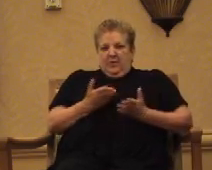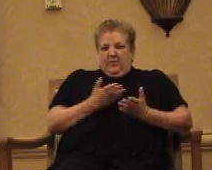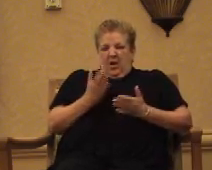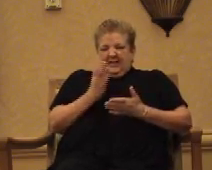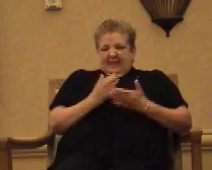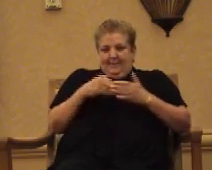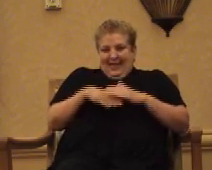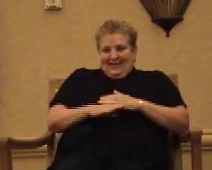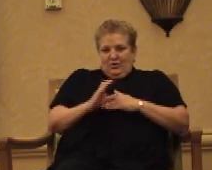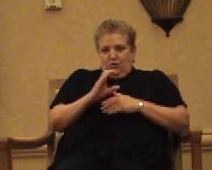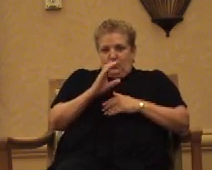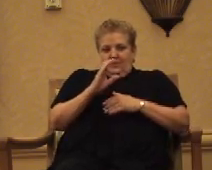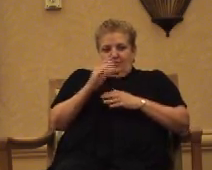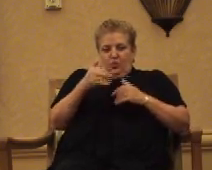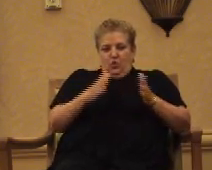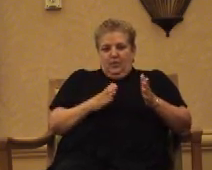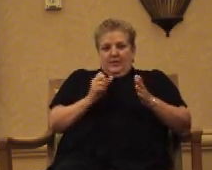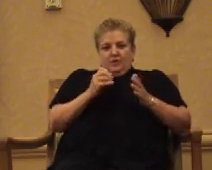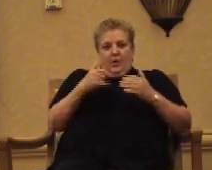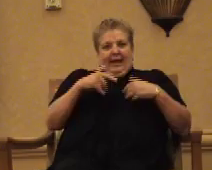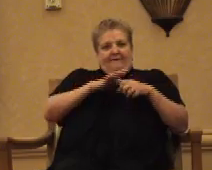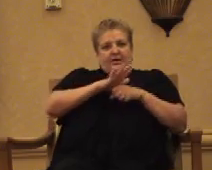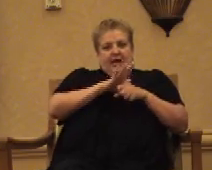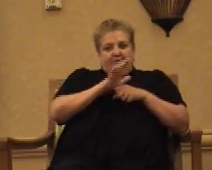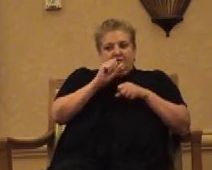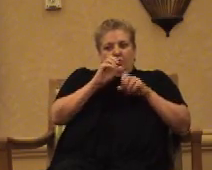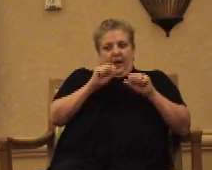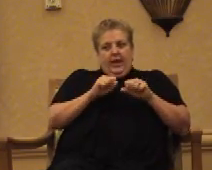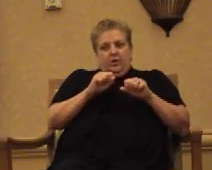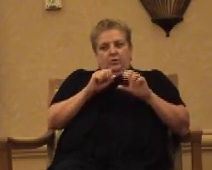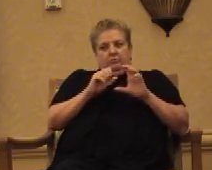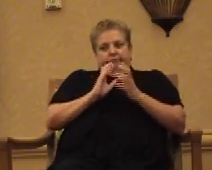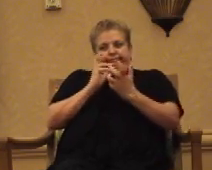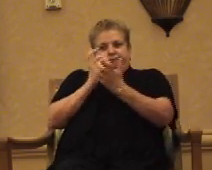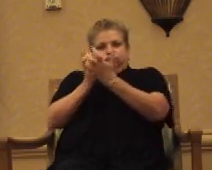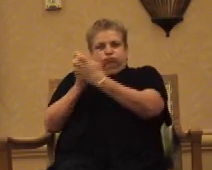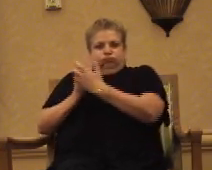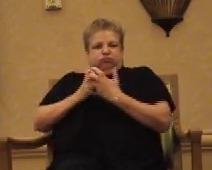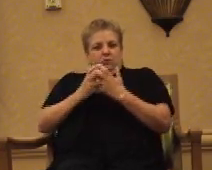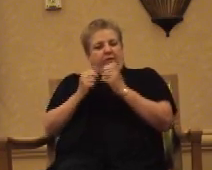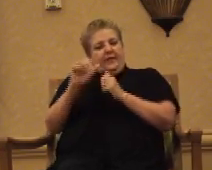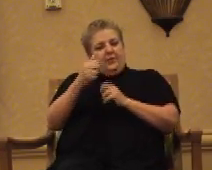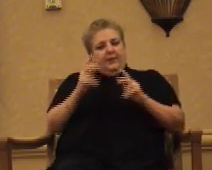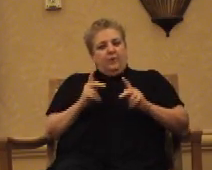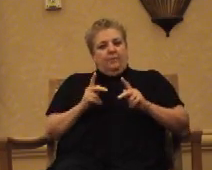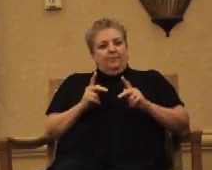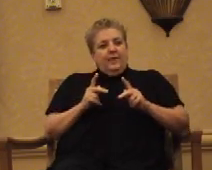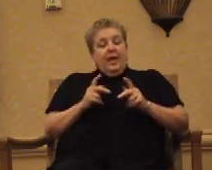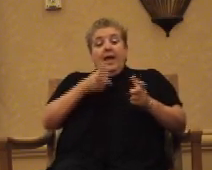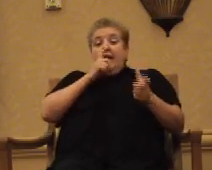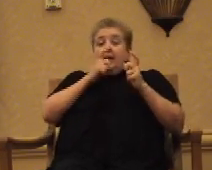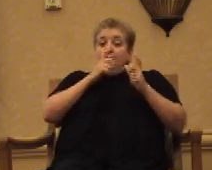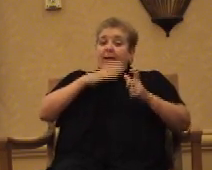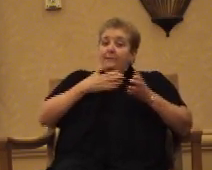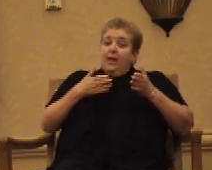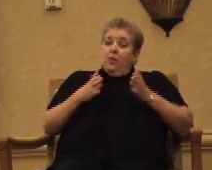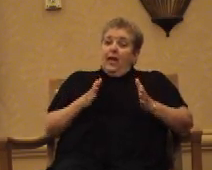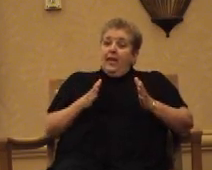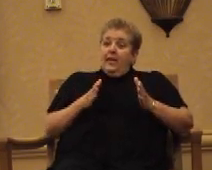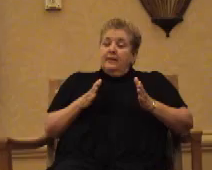get enough in me to leave the cabin and do what everyone seemed to be doing naturally. And so I drank my way, my contribution. I